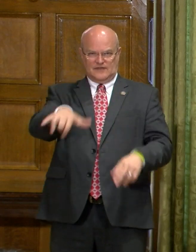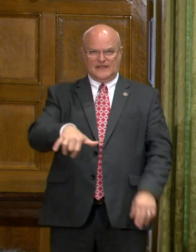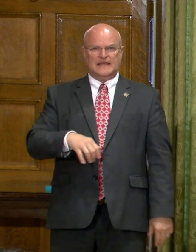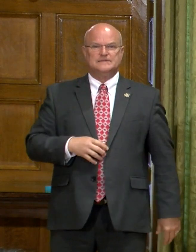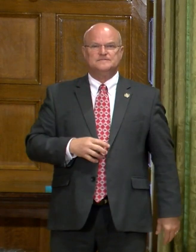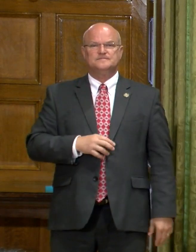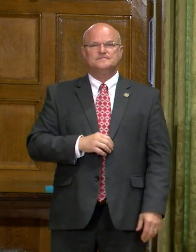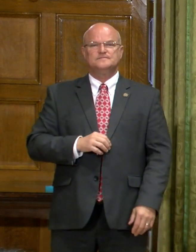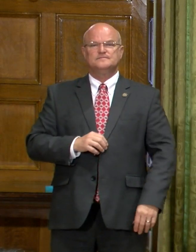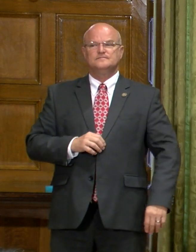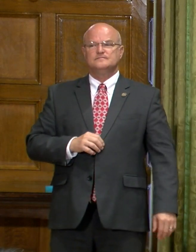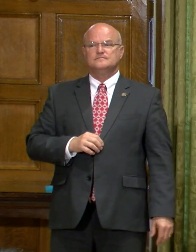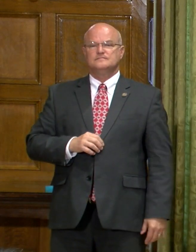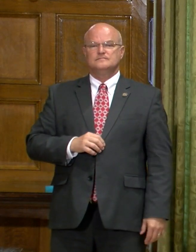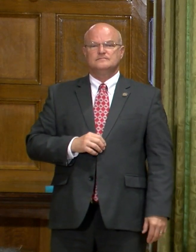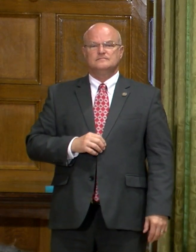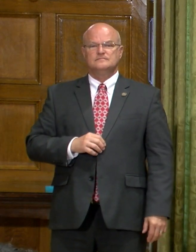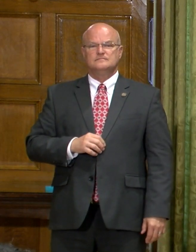that.